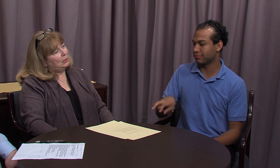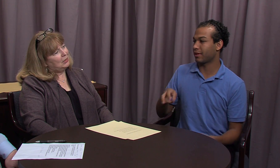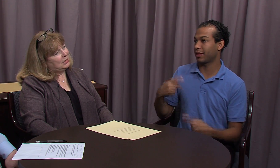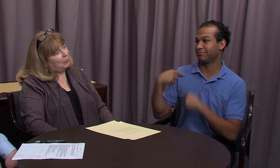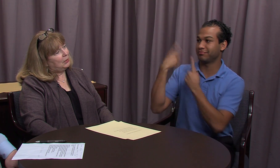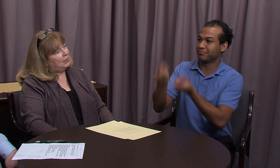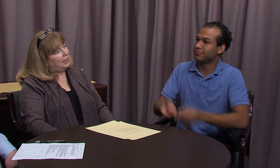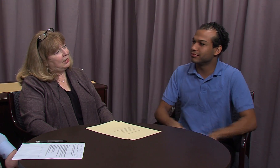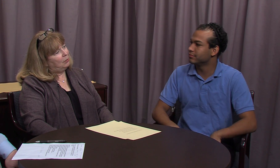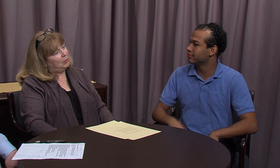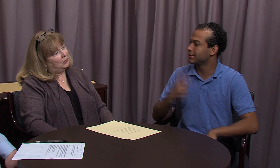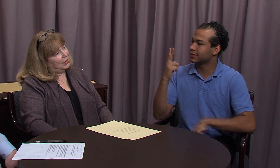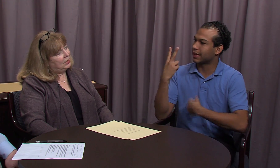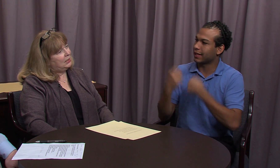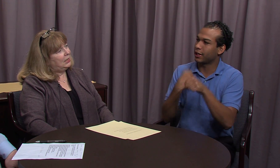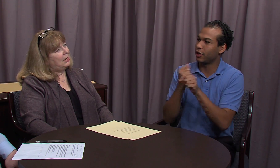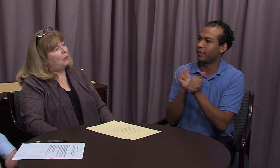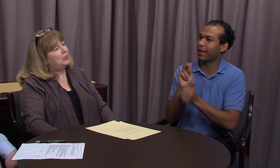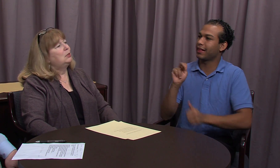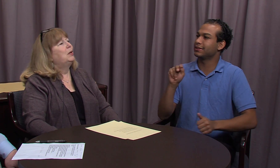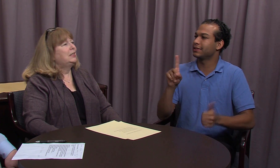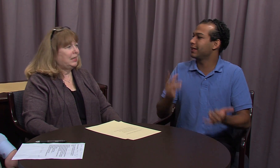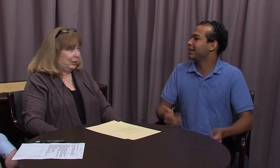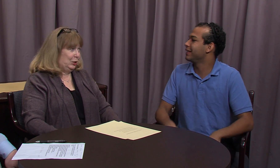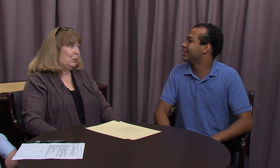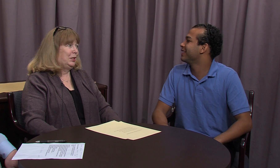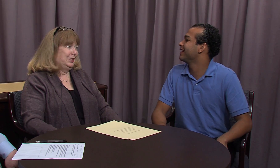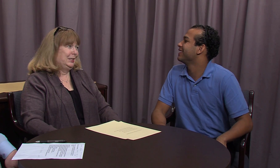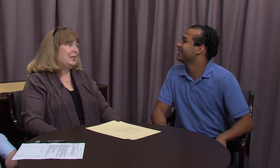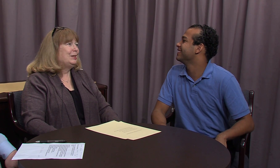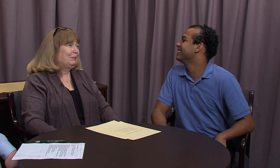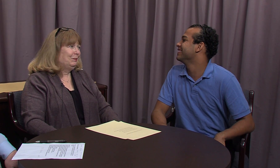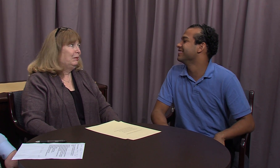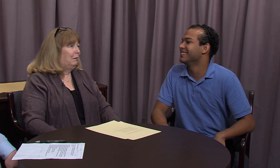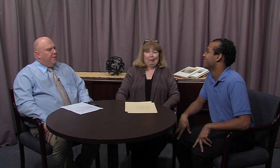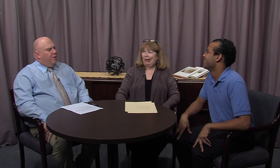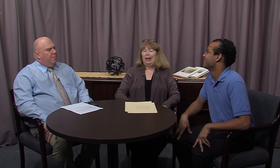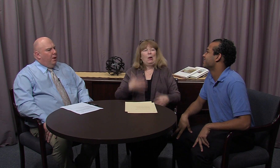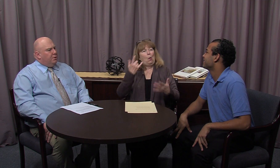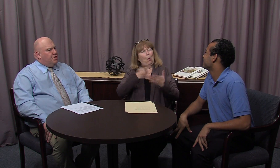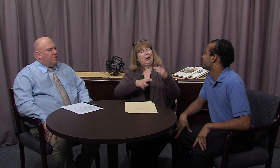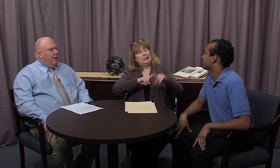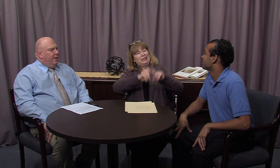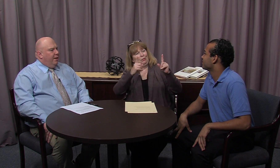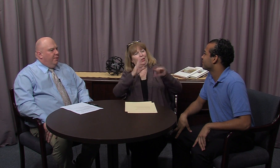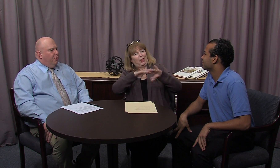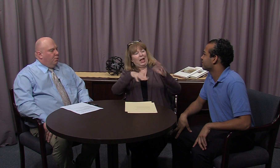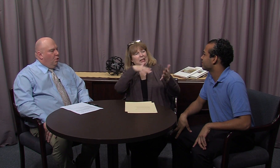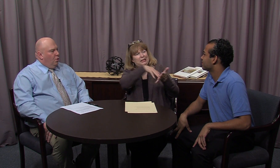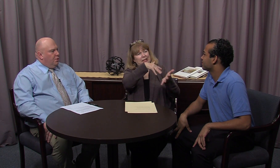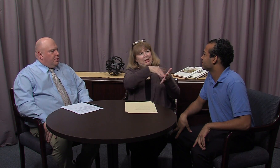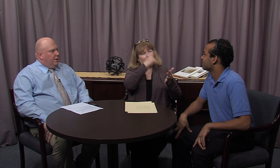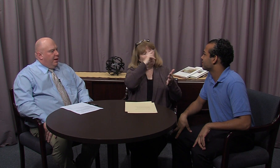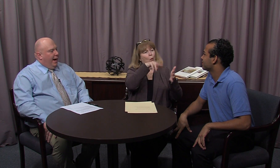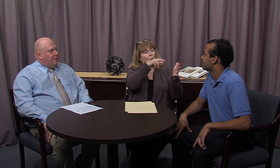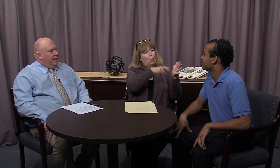was accepted, and I've been with NTD. Now this is my 2nd year with NTD. What's different about studying for roles and the acting in